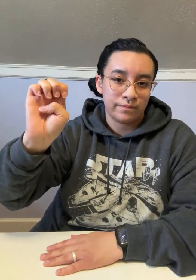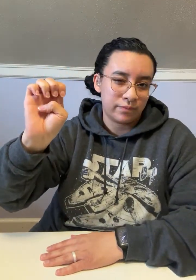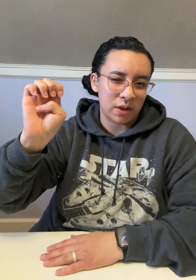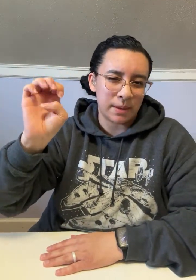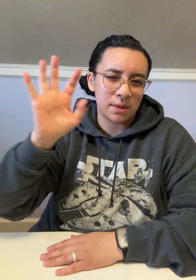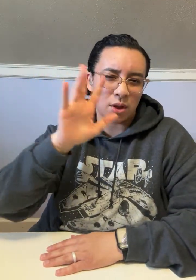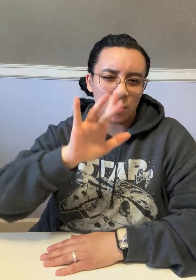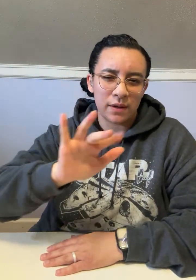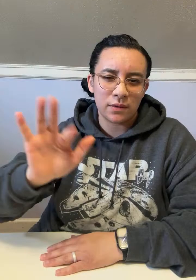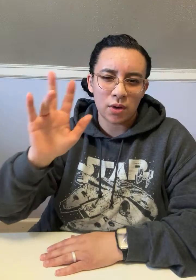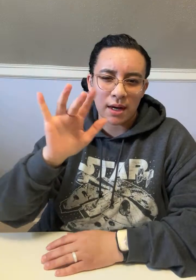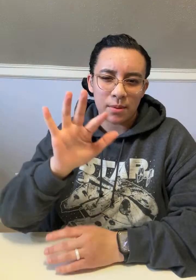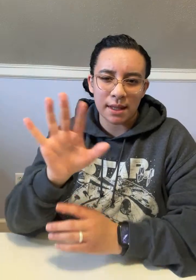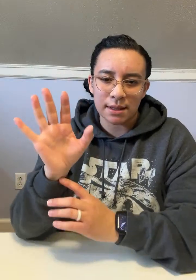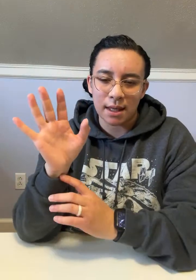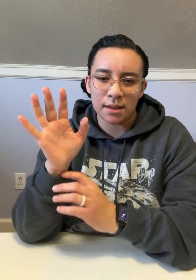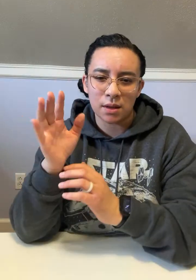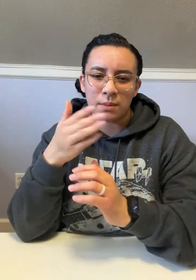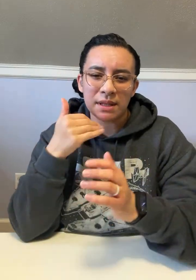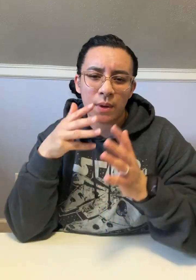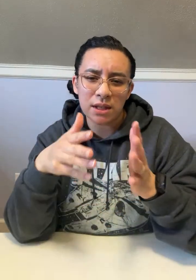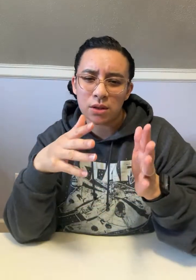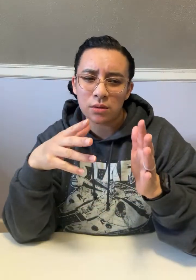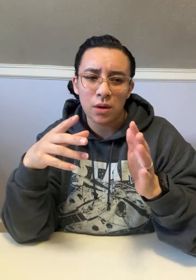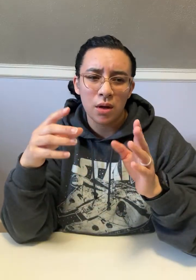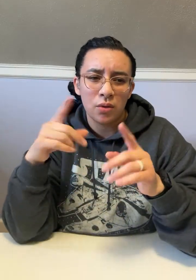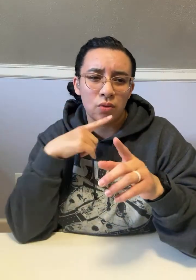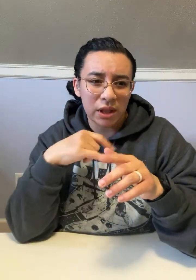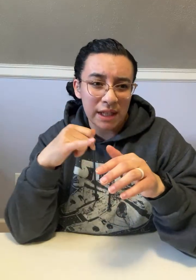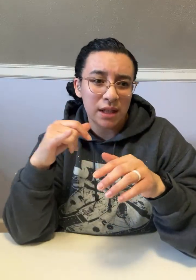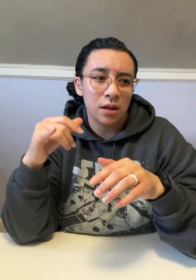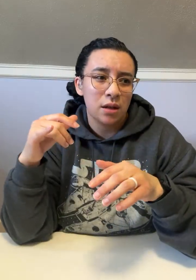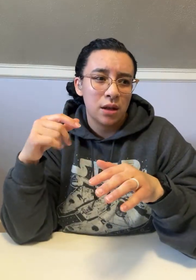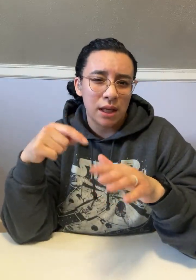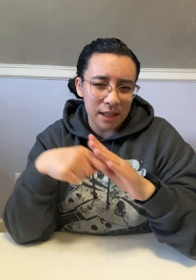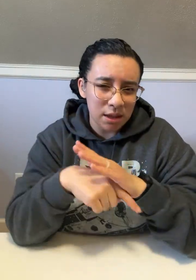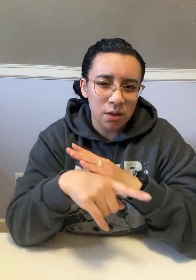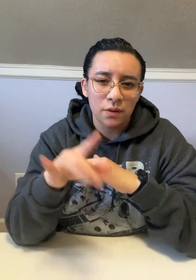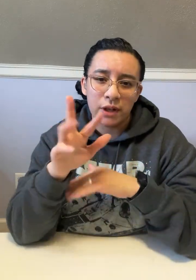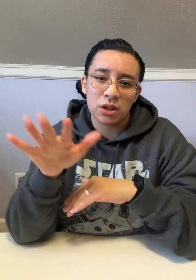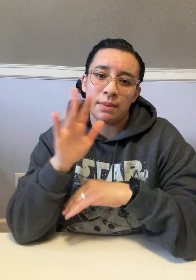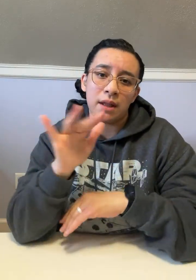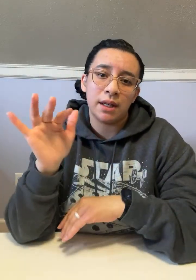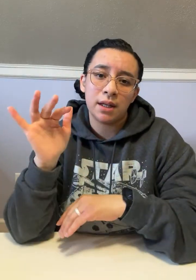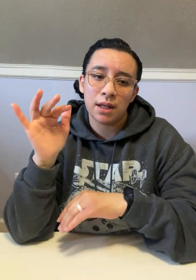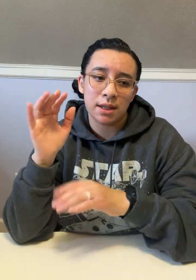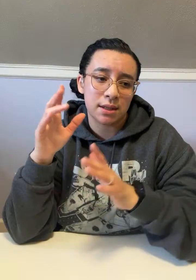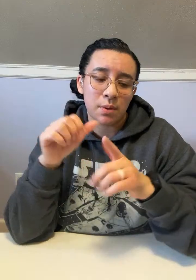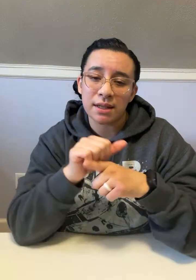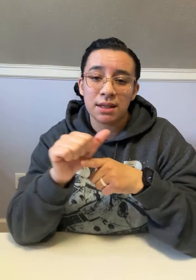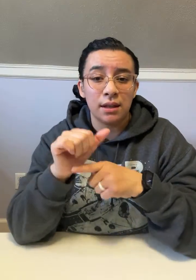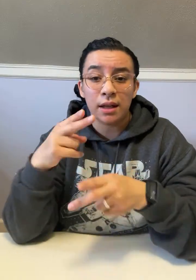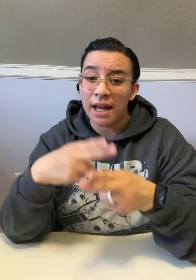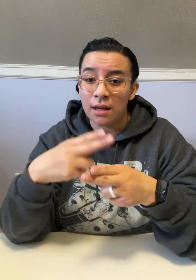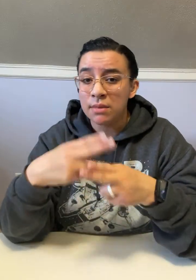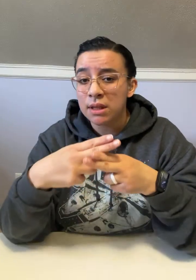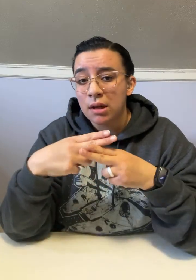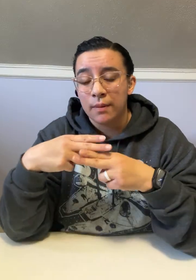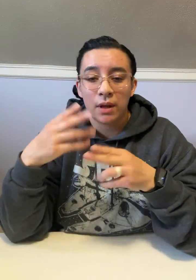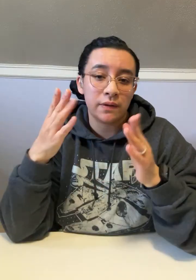All right, so you want to try to practice that. So the best way to really get into fingerspelling is practicing the names of the